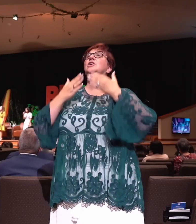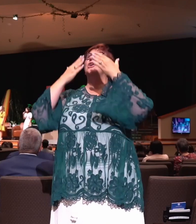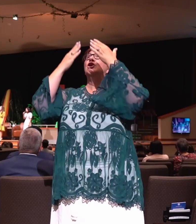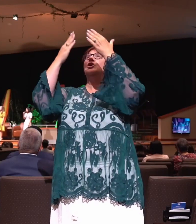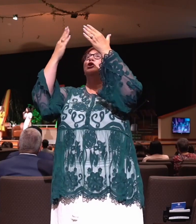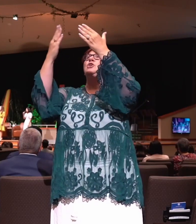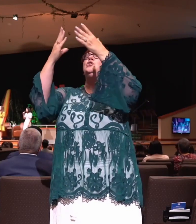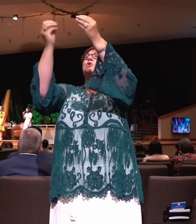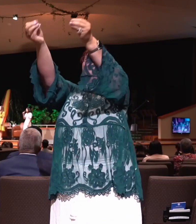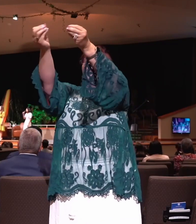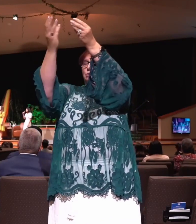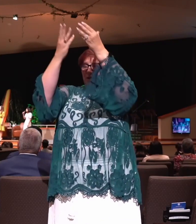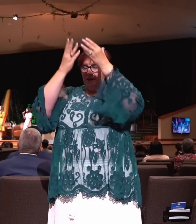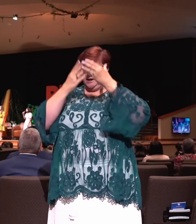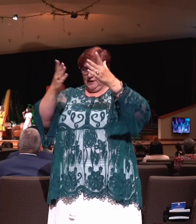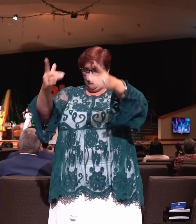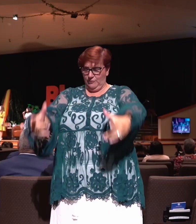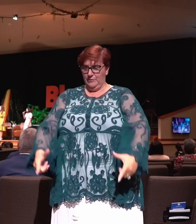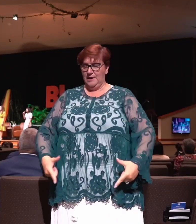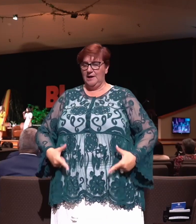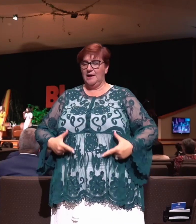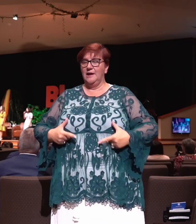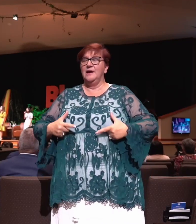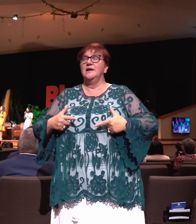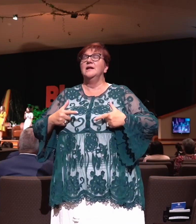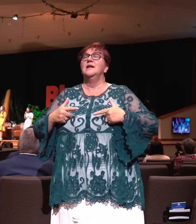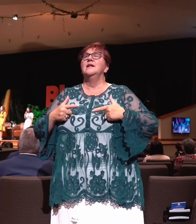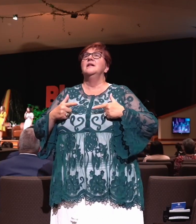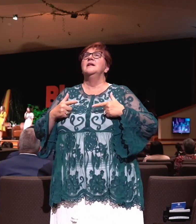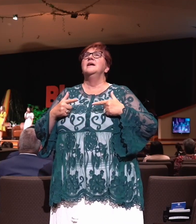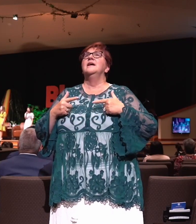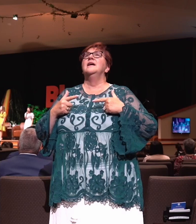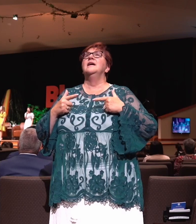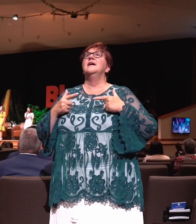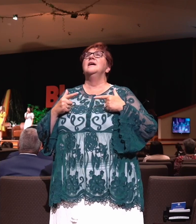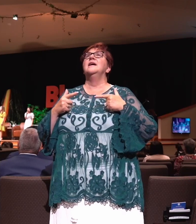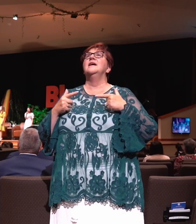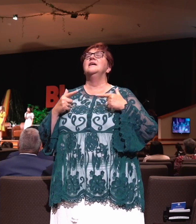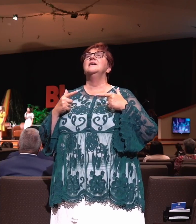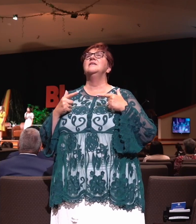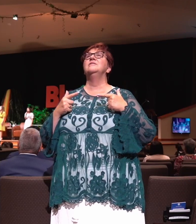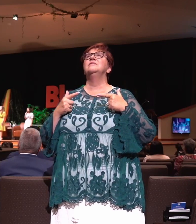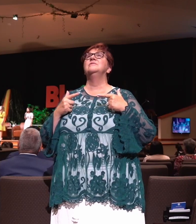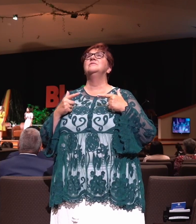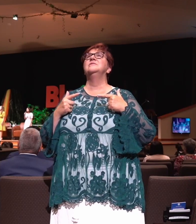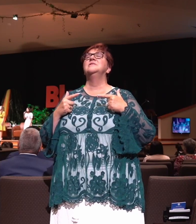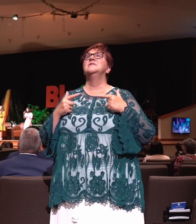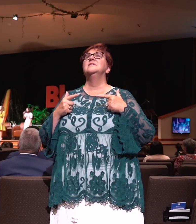You are the strength of my life.